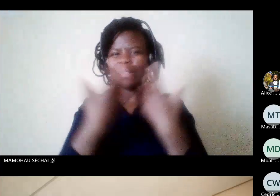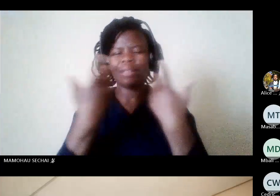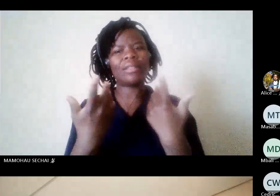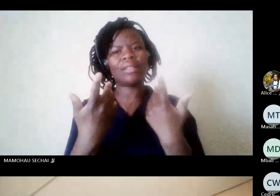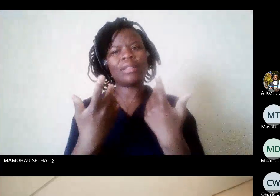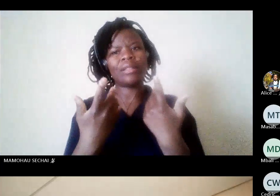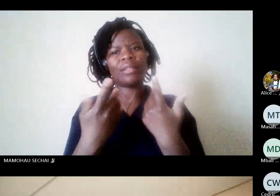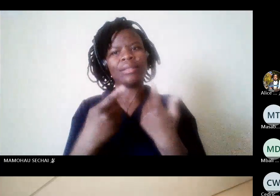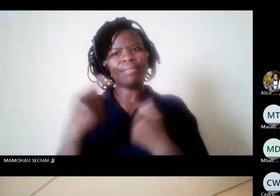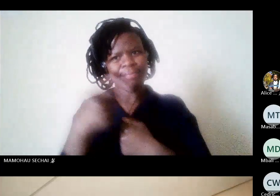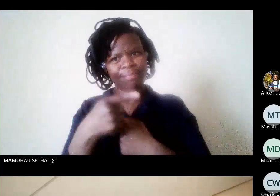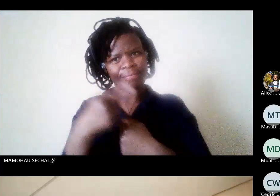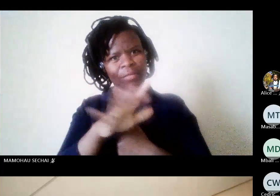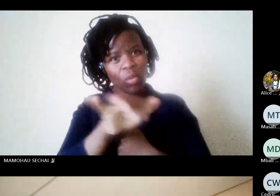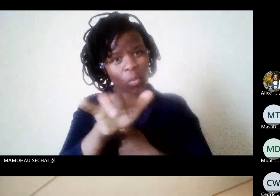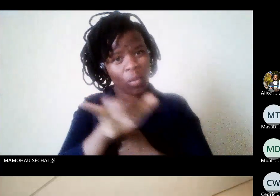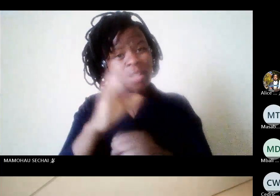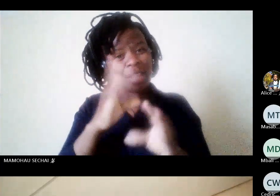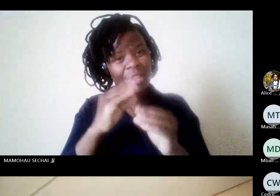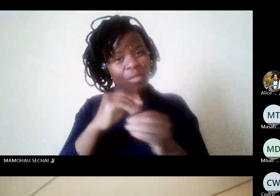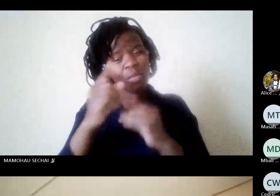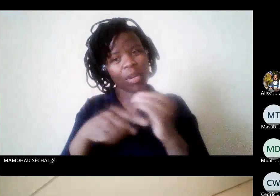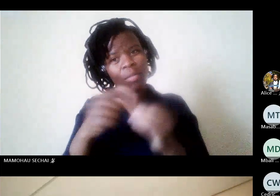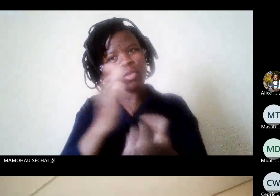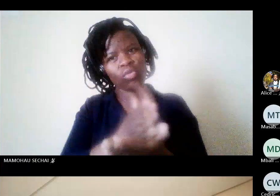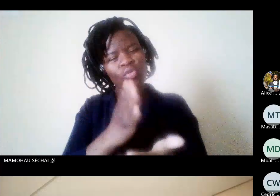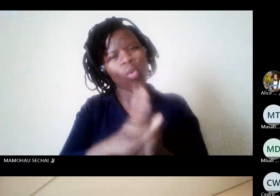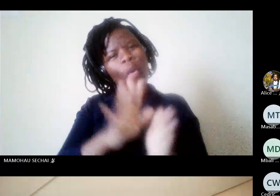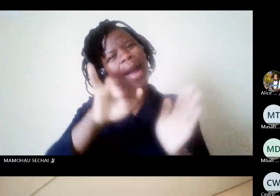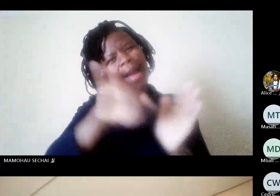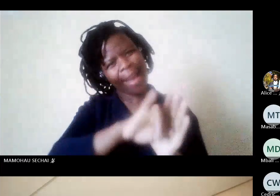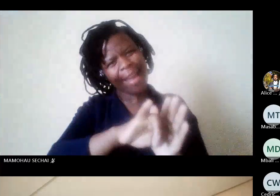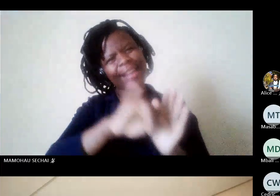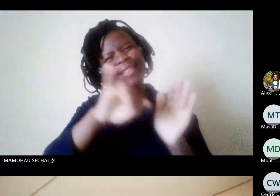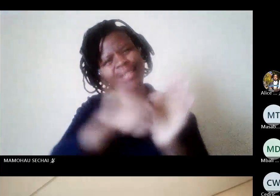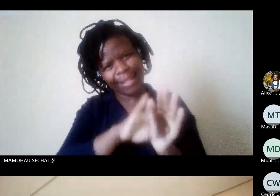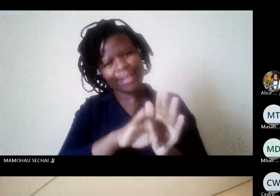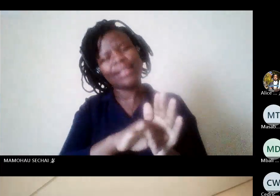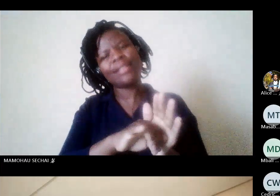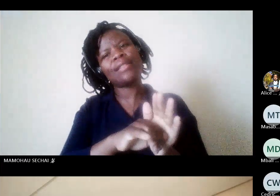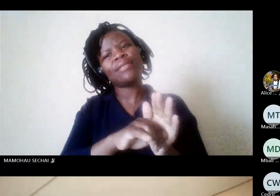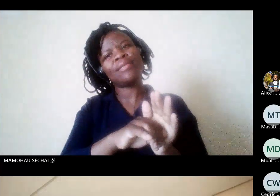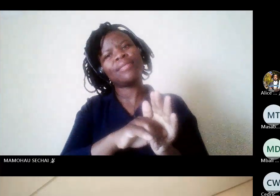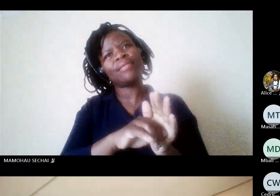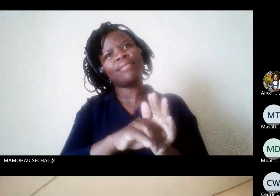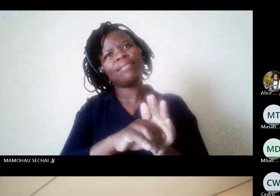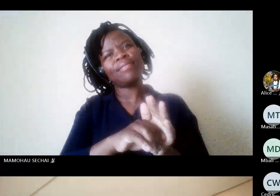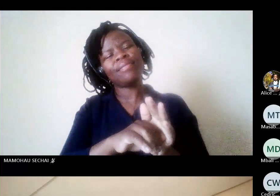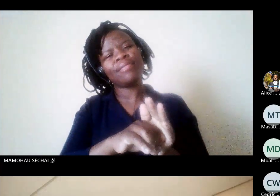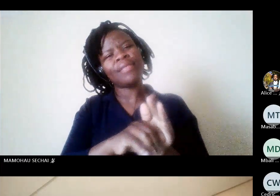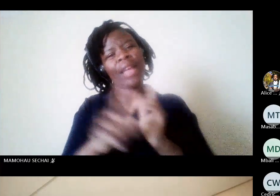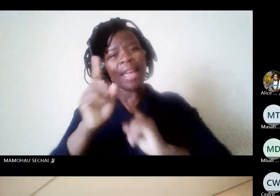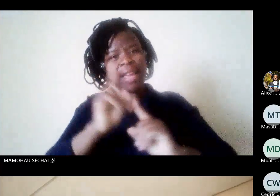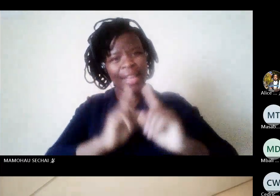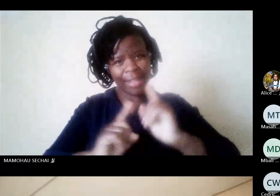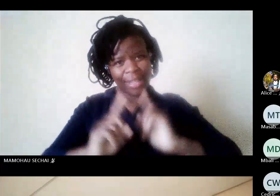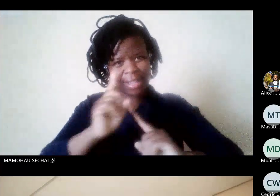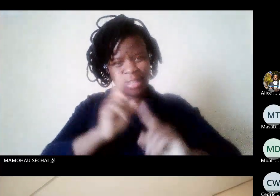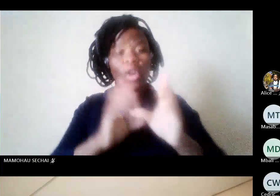that aspect which Brian was talking about, the identity part of it, the renegotiation. He talked